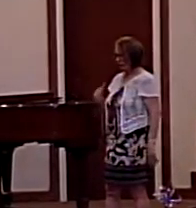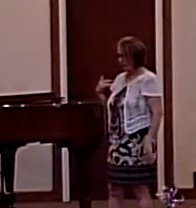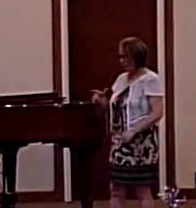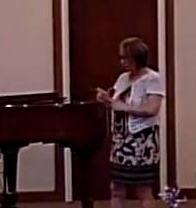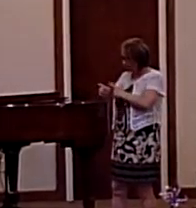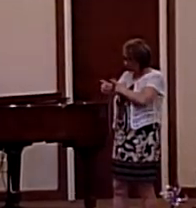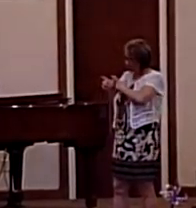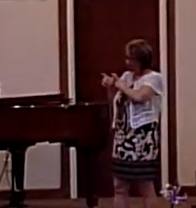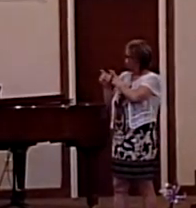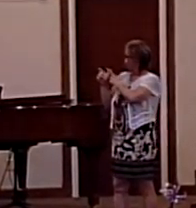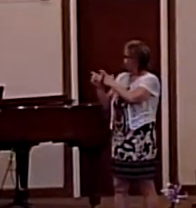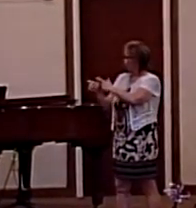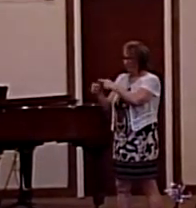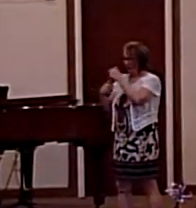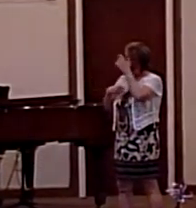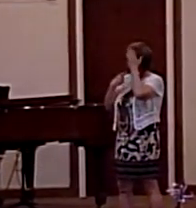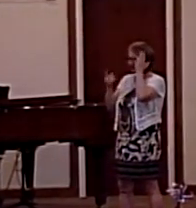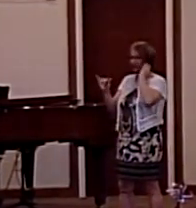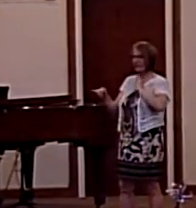And friend, I'm going to tell you here,